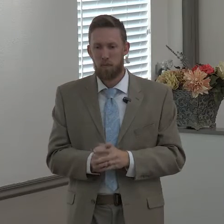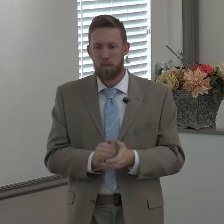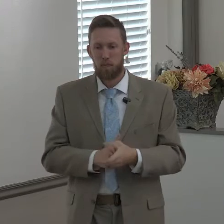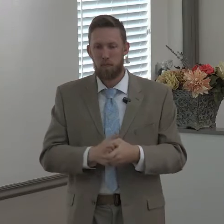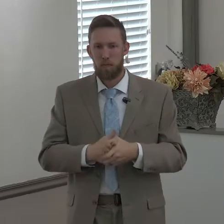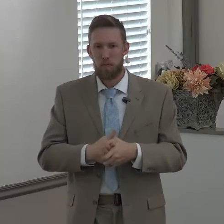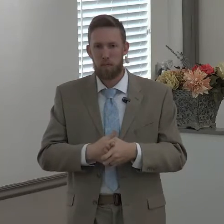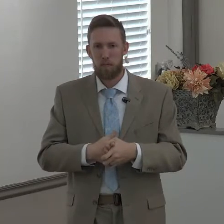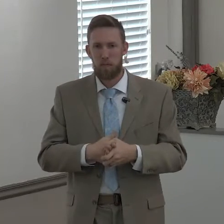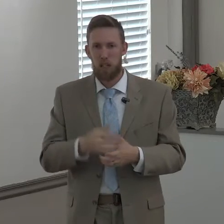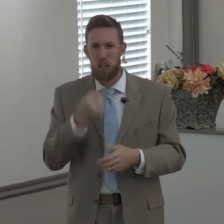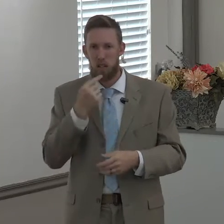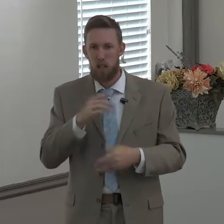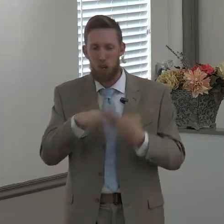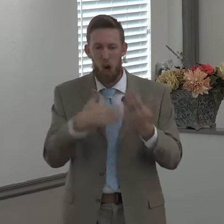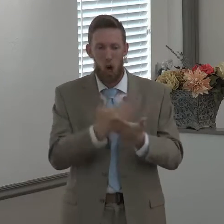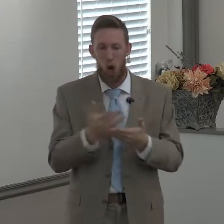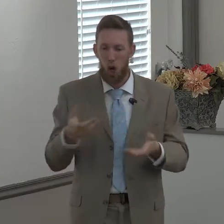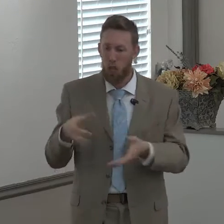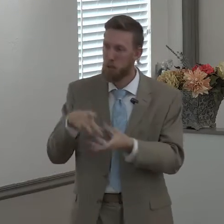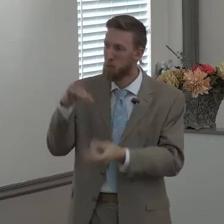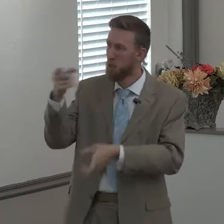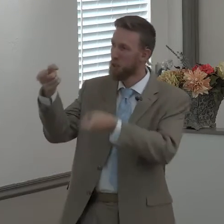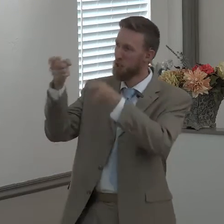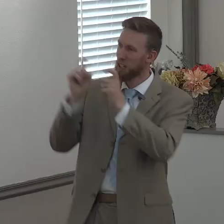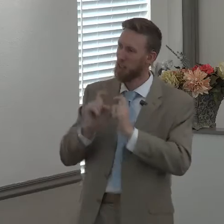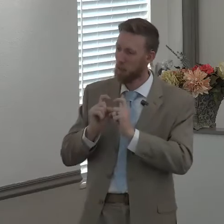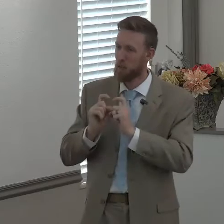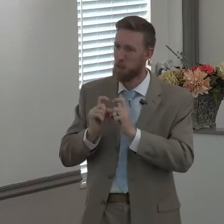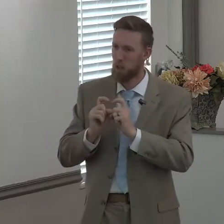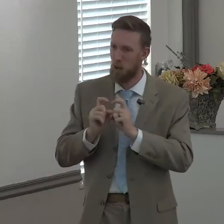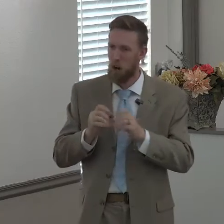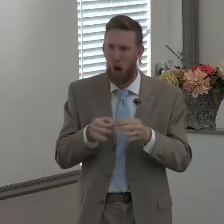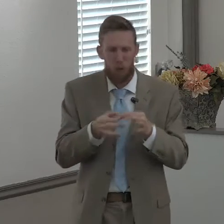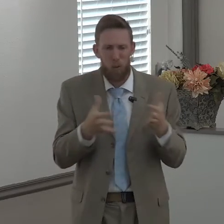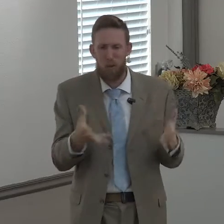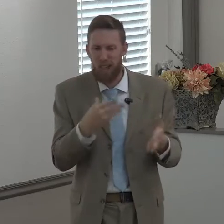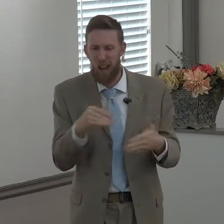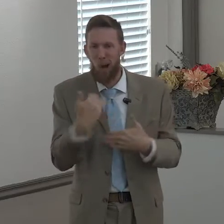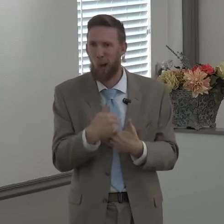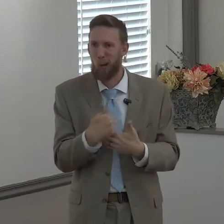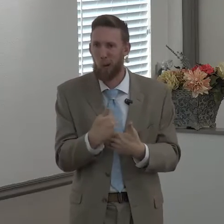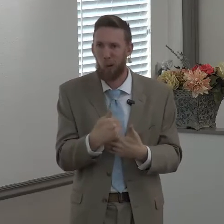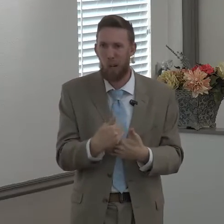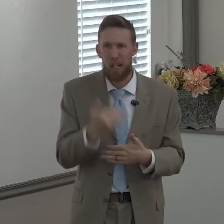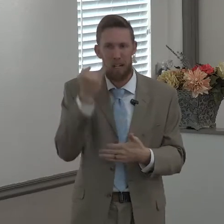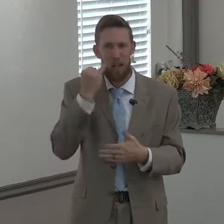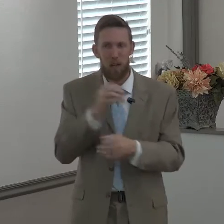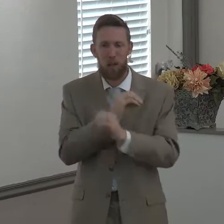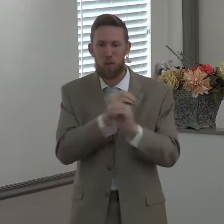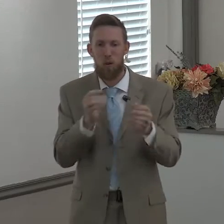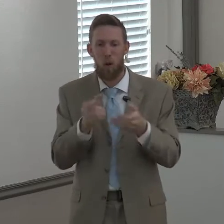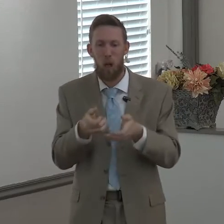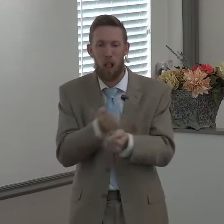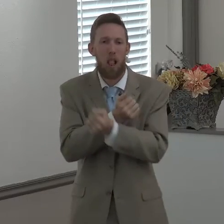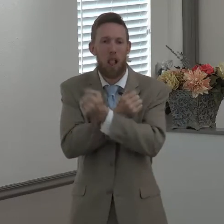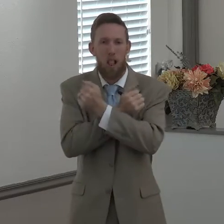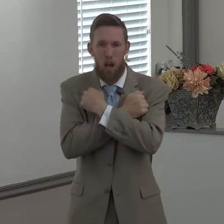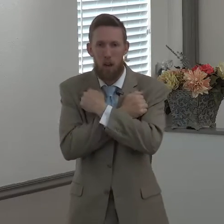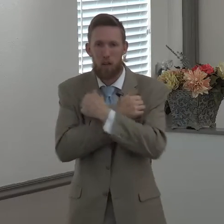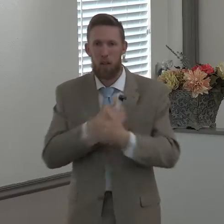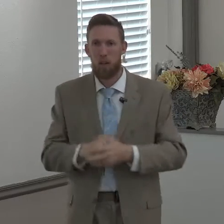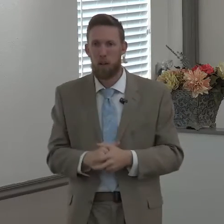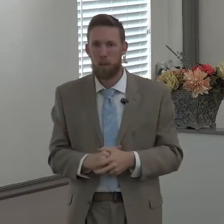12, apart from sacrificial love. Tongues just becomes noise. The Bible says it becomes like